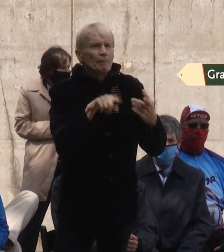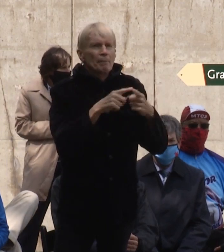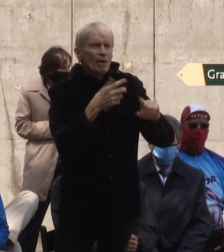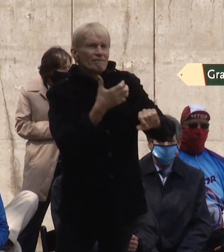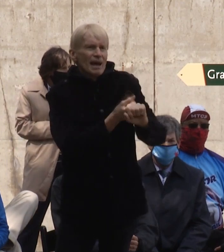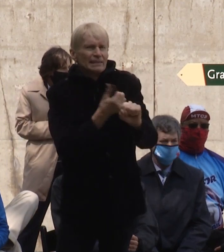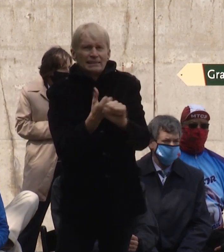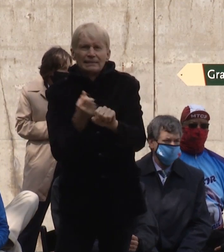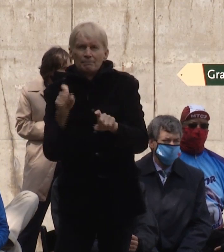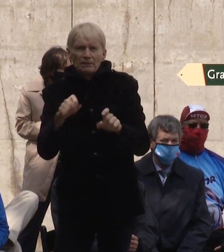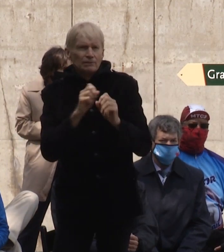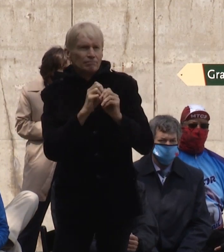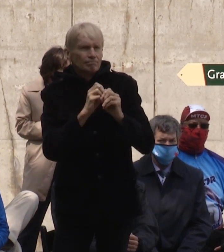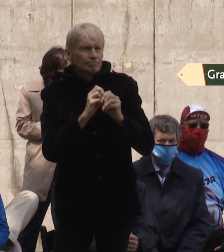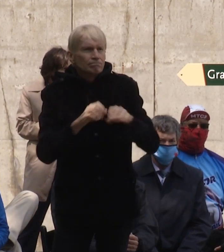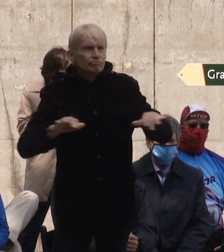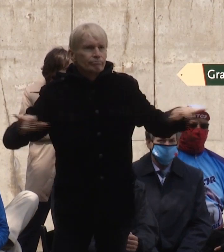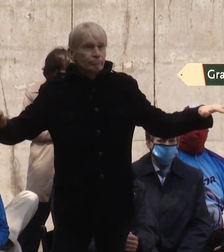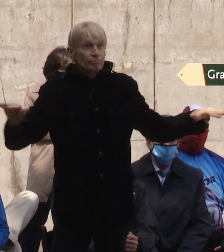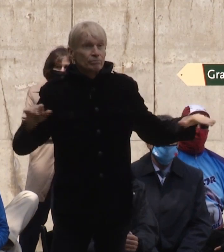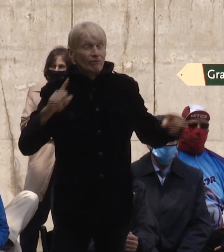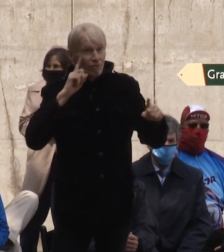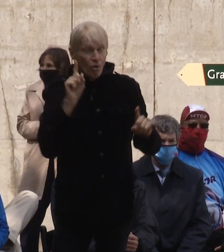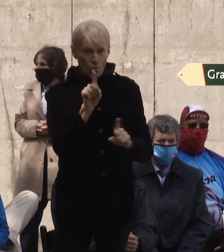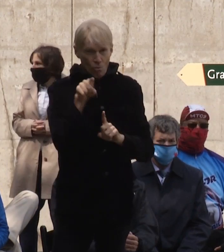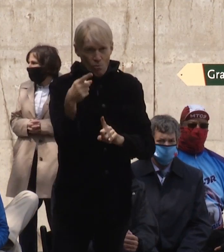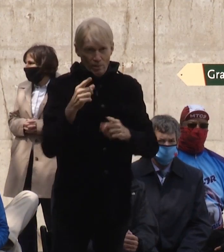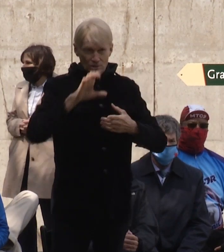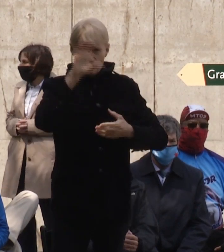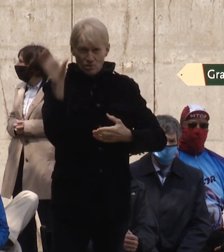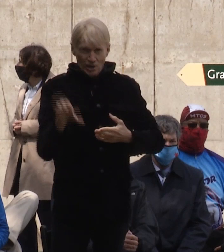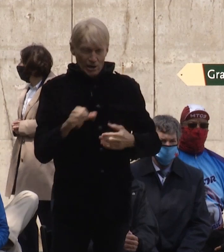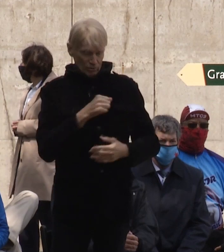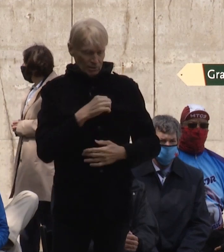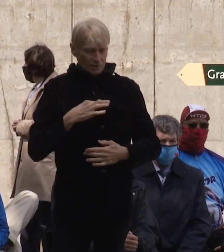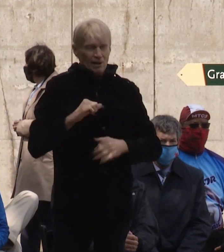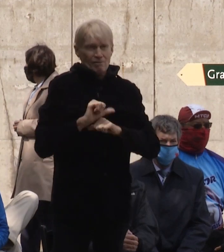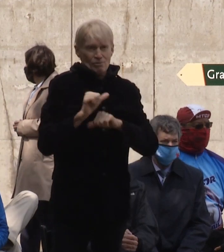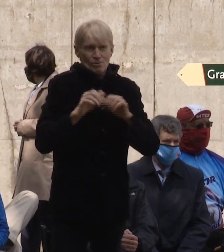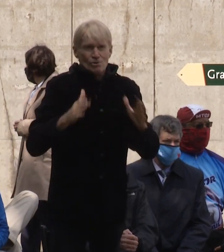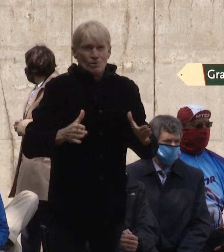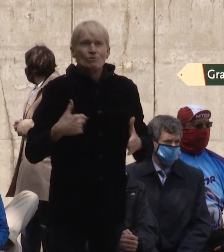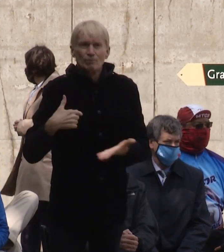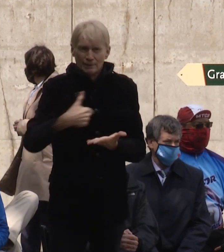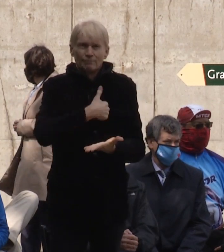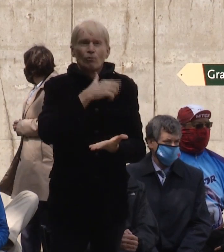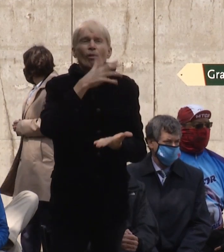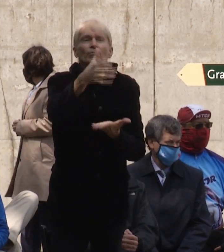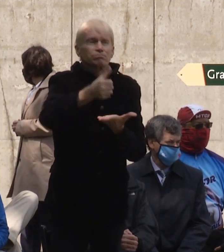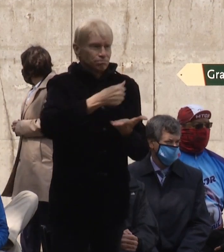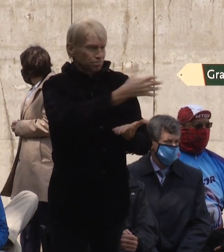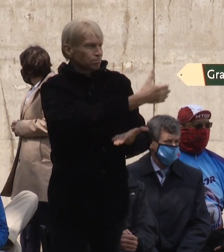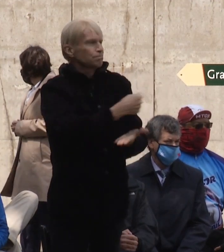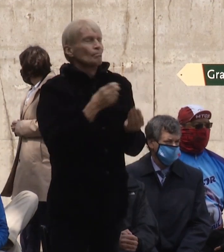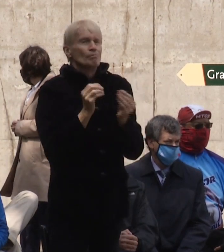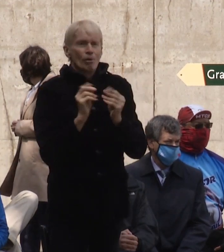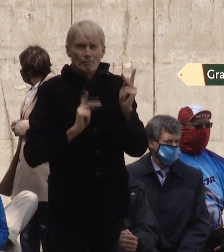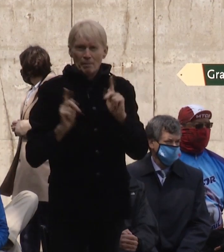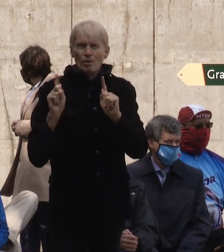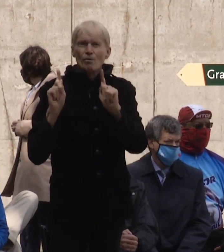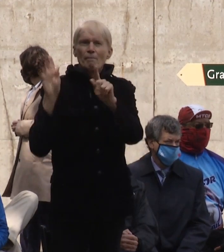vaccine dedicated to city workers. We're going to be bringing people back, and it's our hope that as many people will